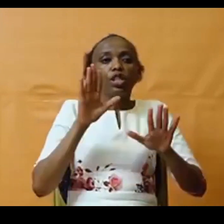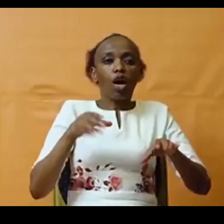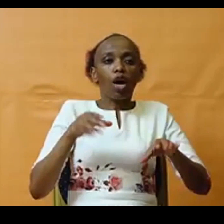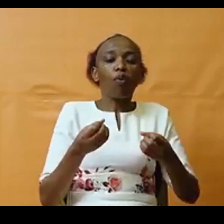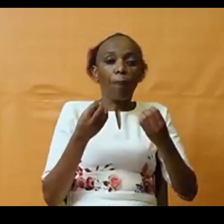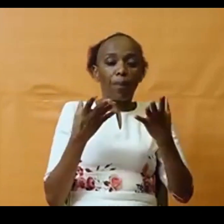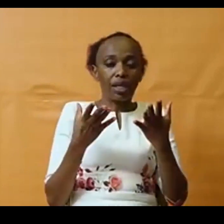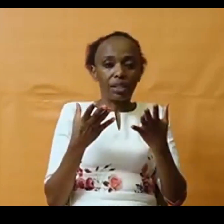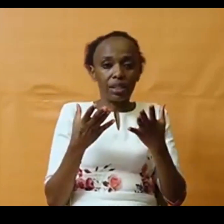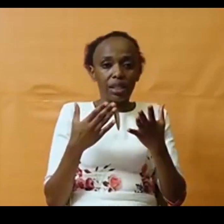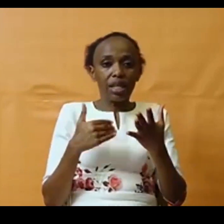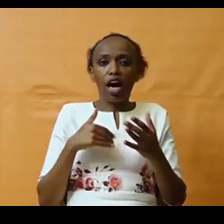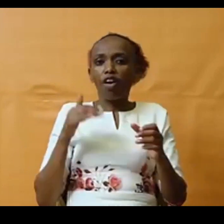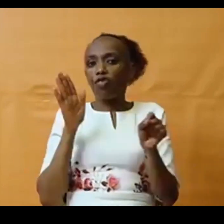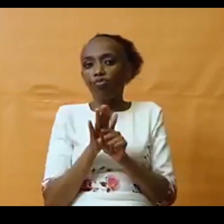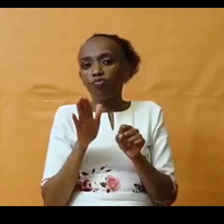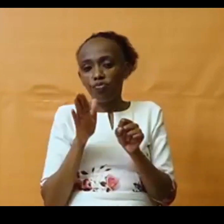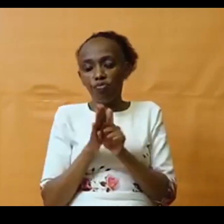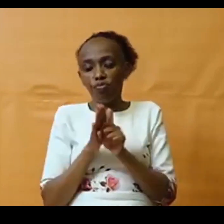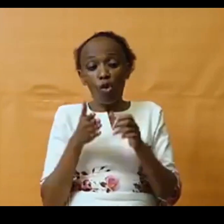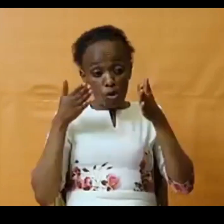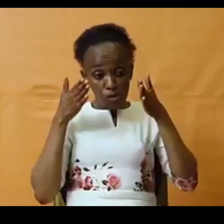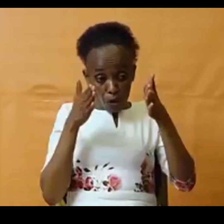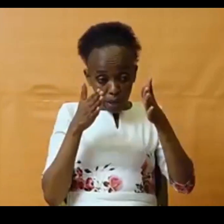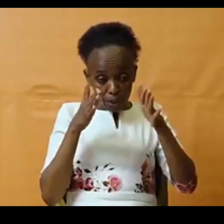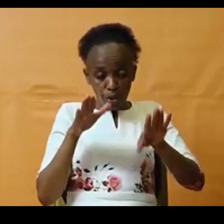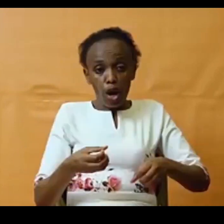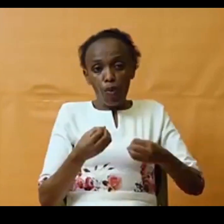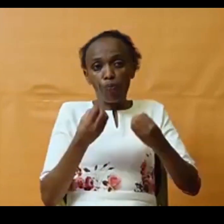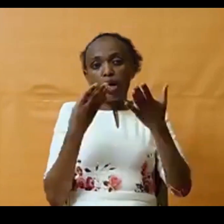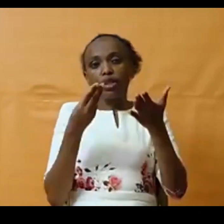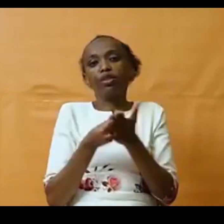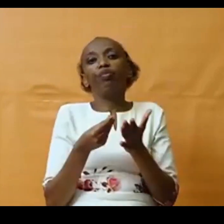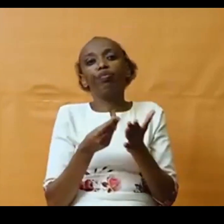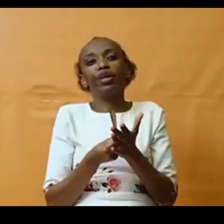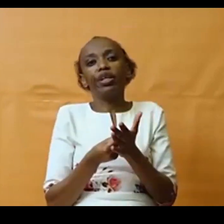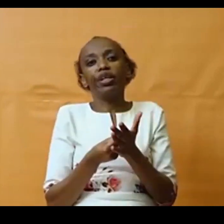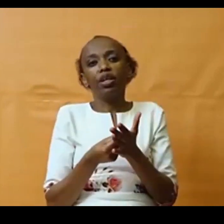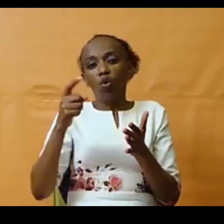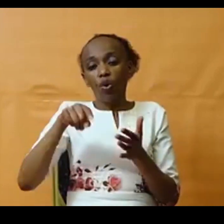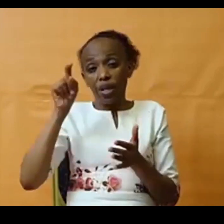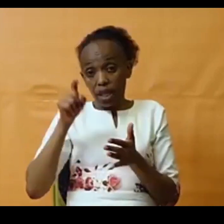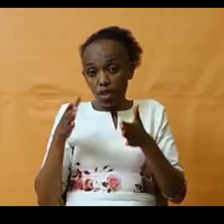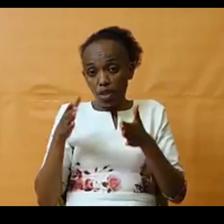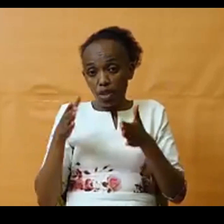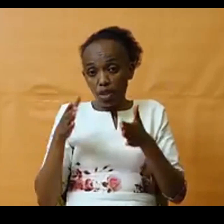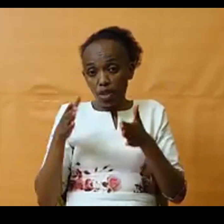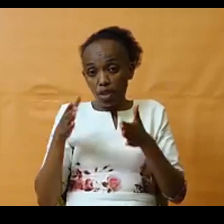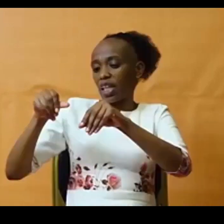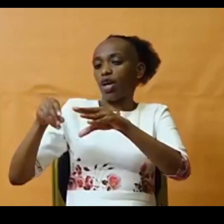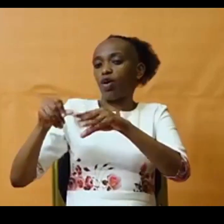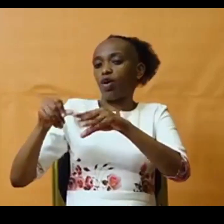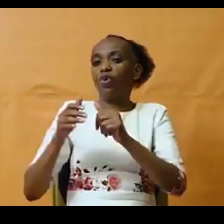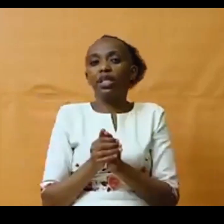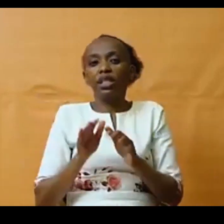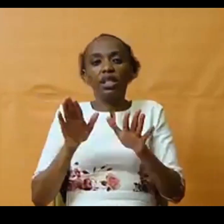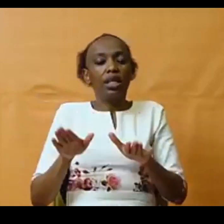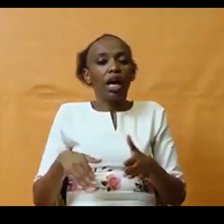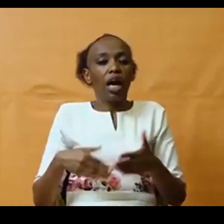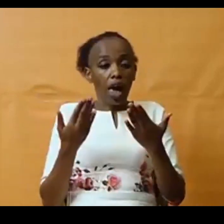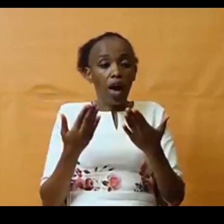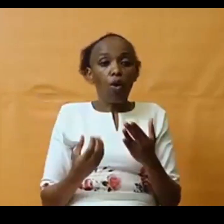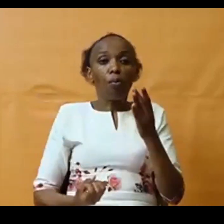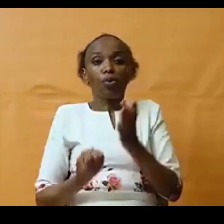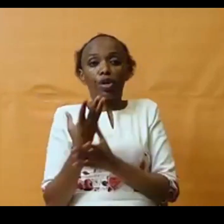far too much a focus on the quantity. We need to look at the quality. How productive are